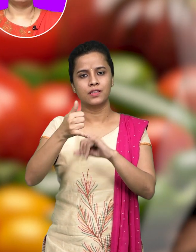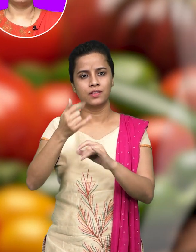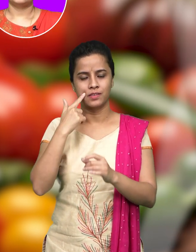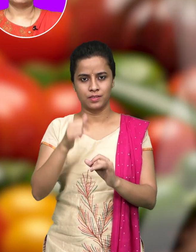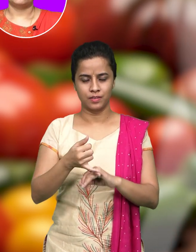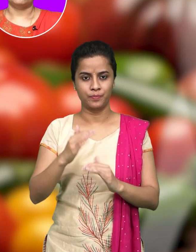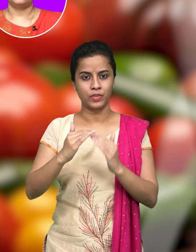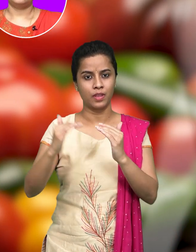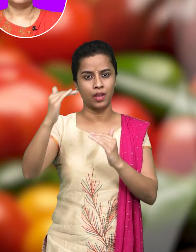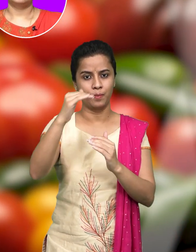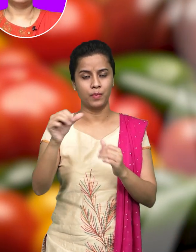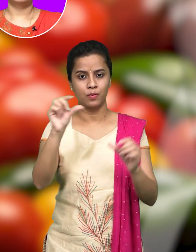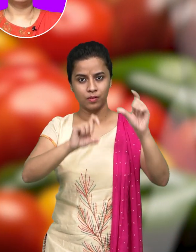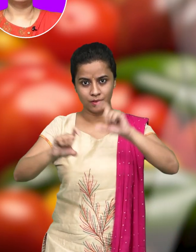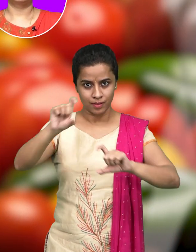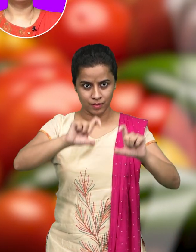From the above experiment,